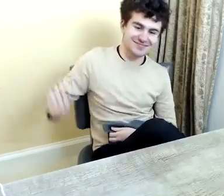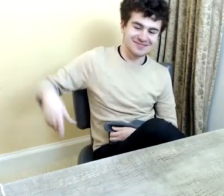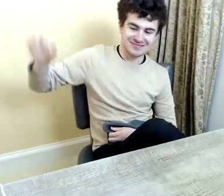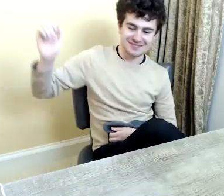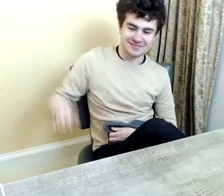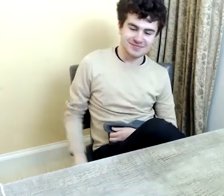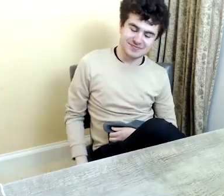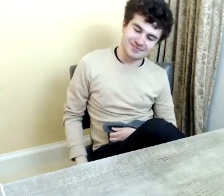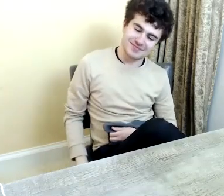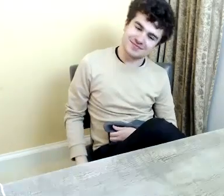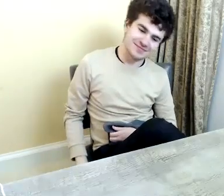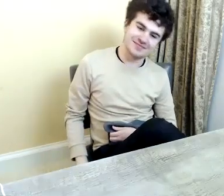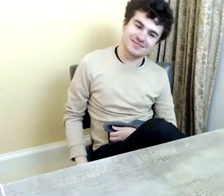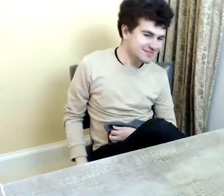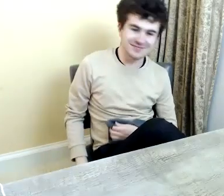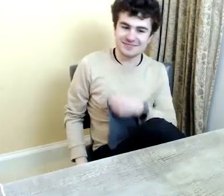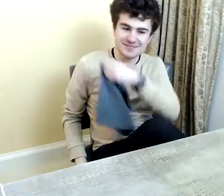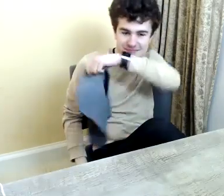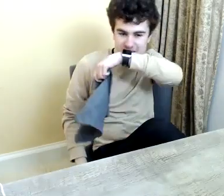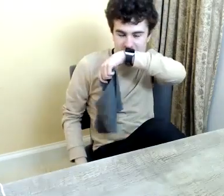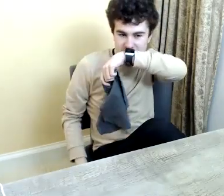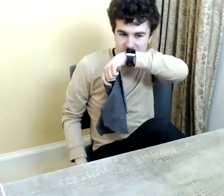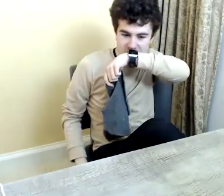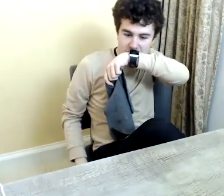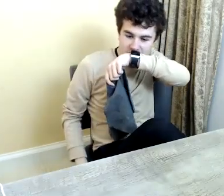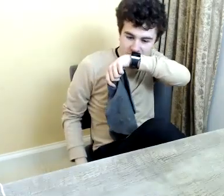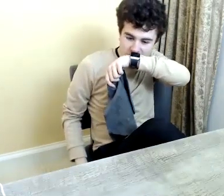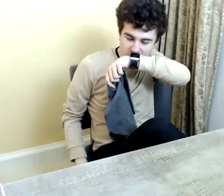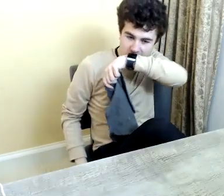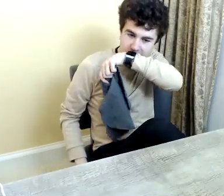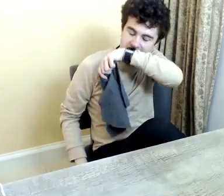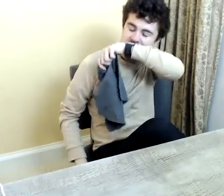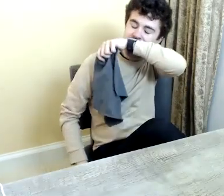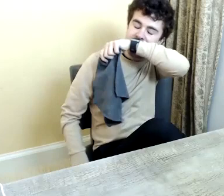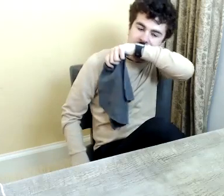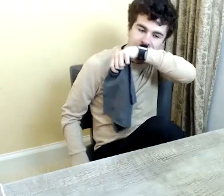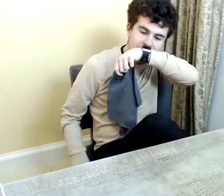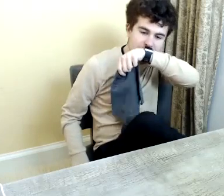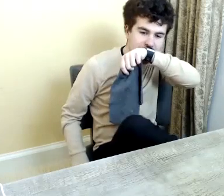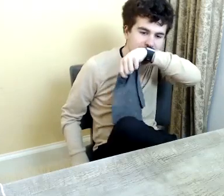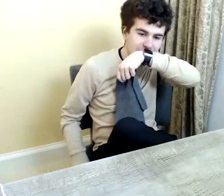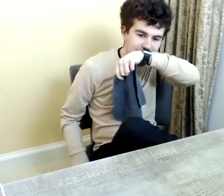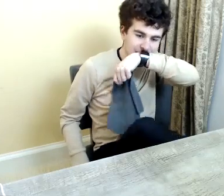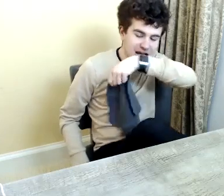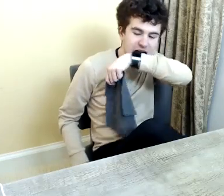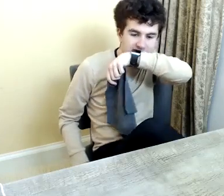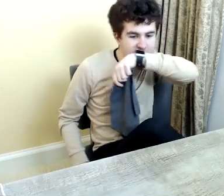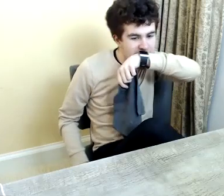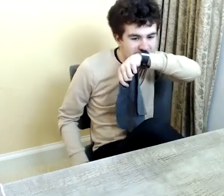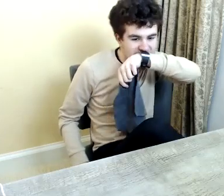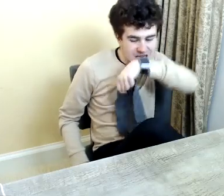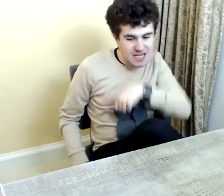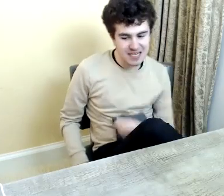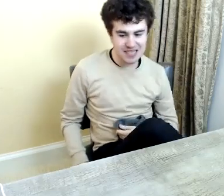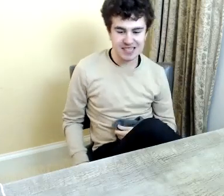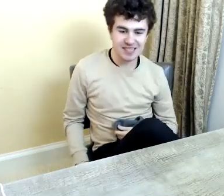me ahead of time, so I could share the answer with my peers. Later, as I navigated in the halls, people would acknowledge